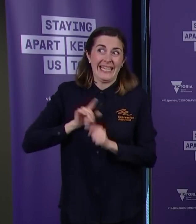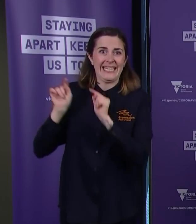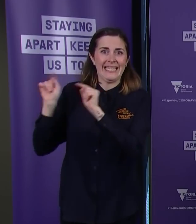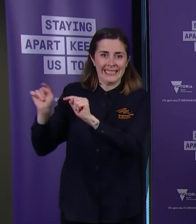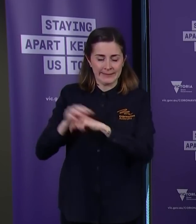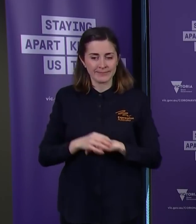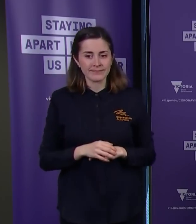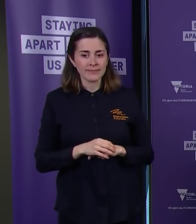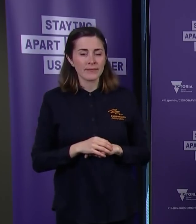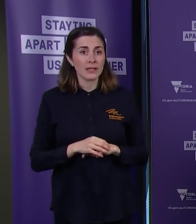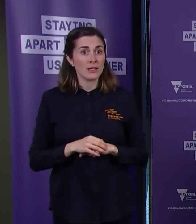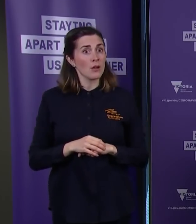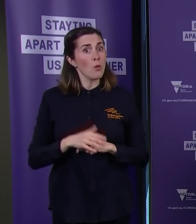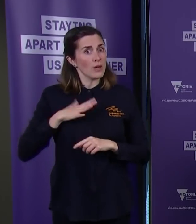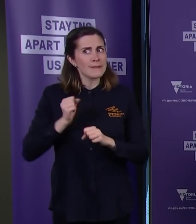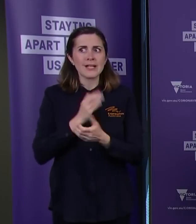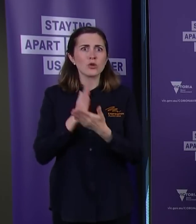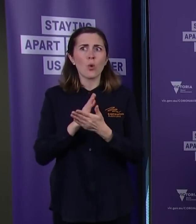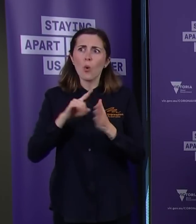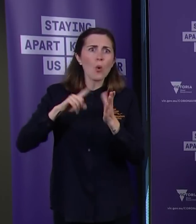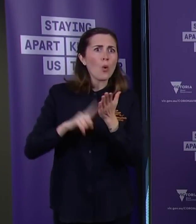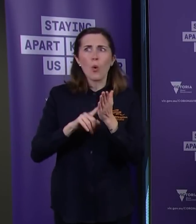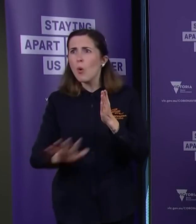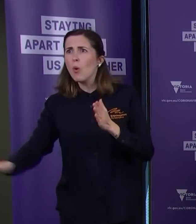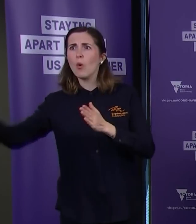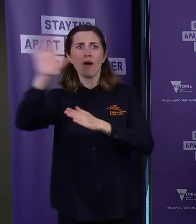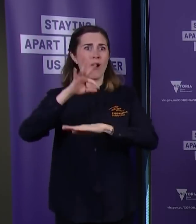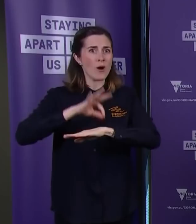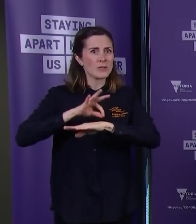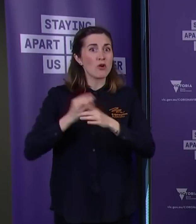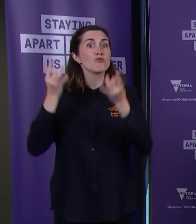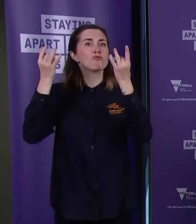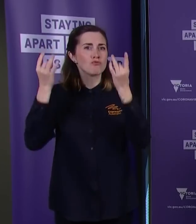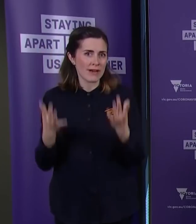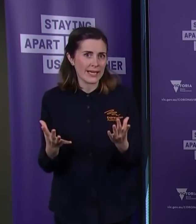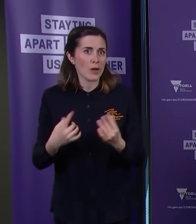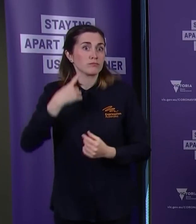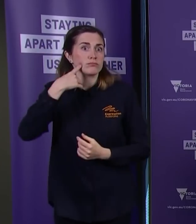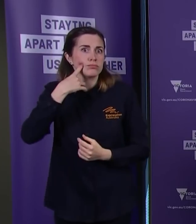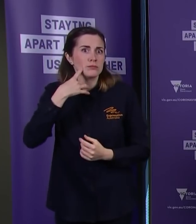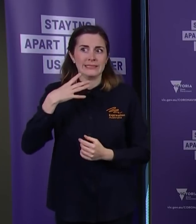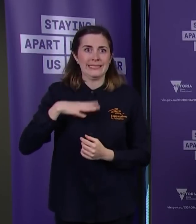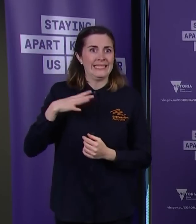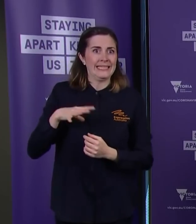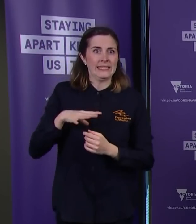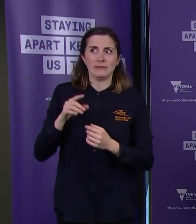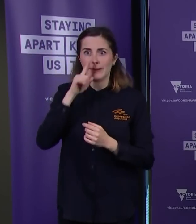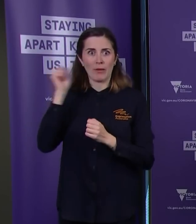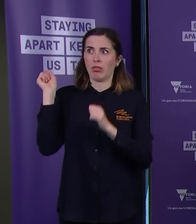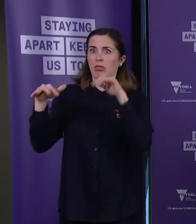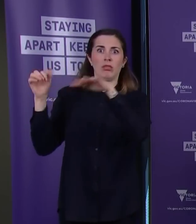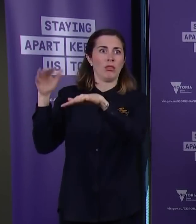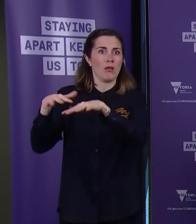health services right across the state can be best deployed in this whole of community response. And I just take this as an